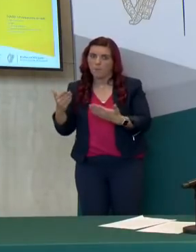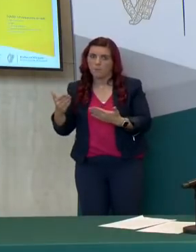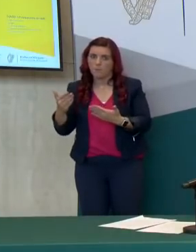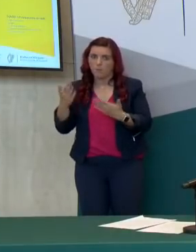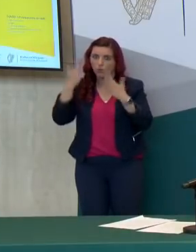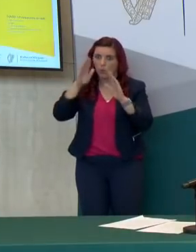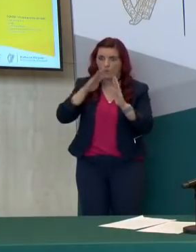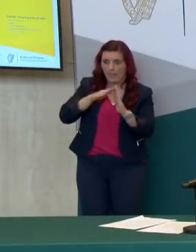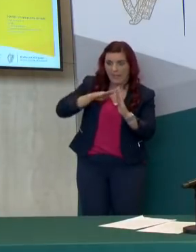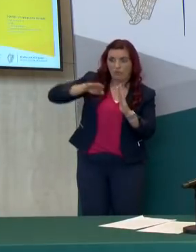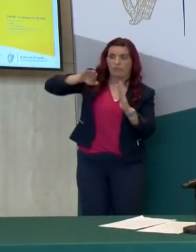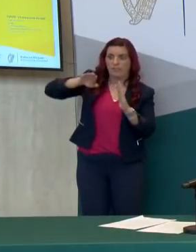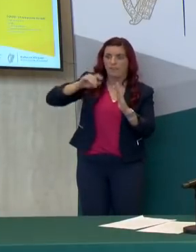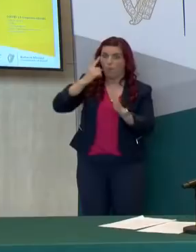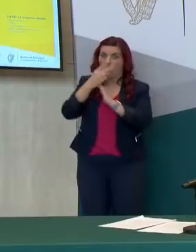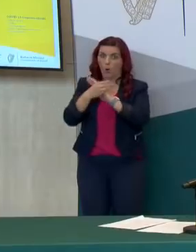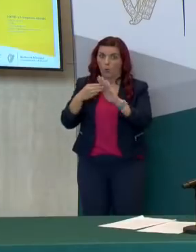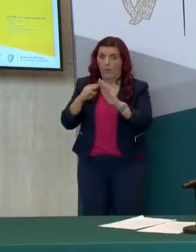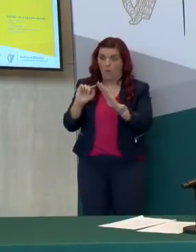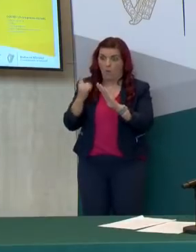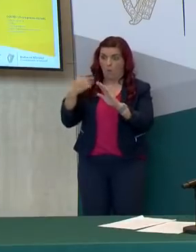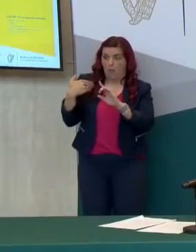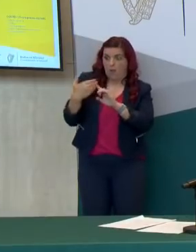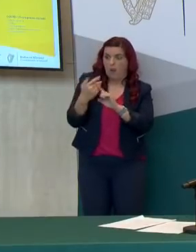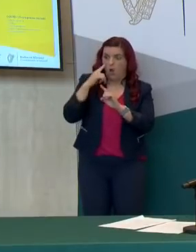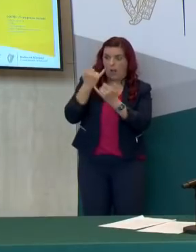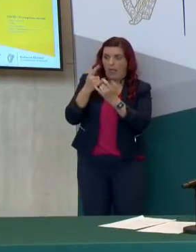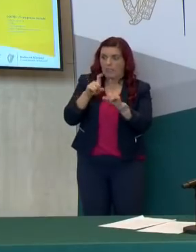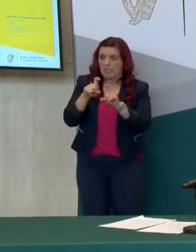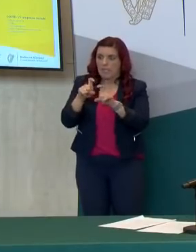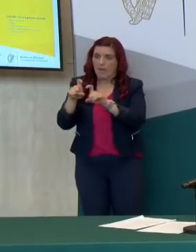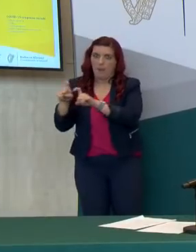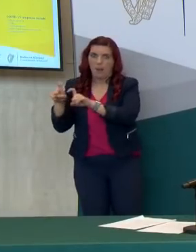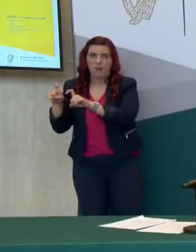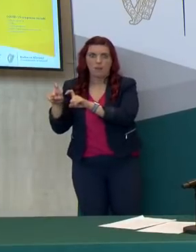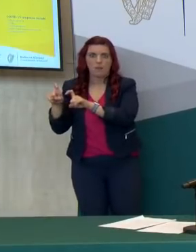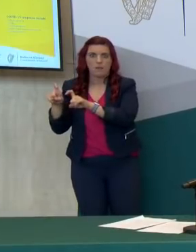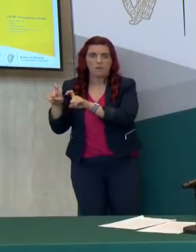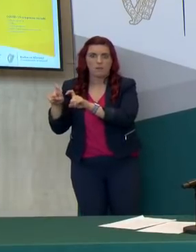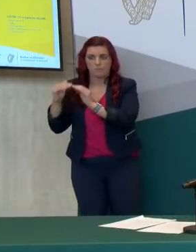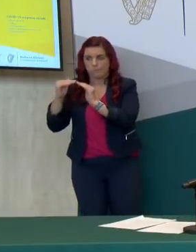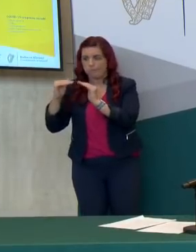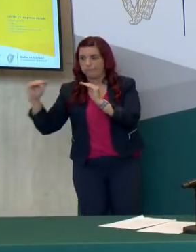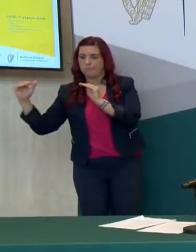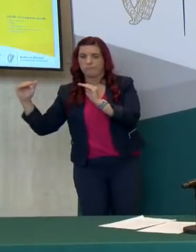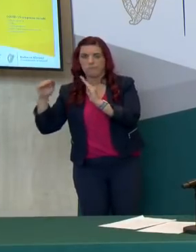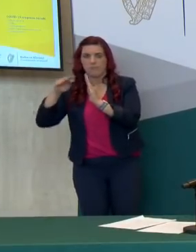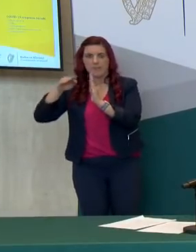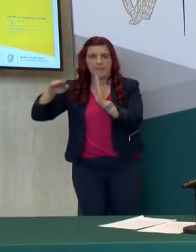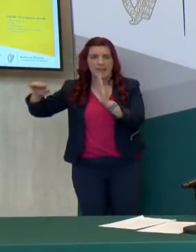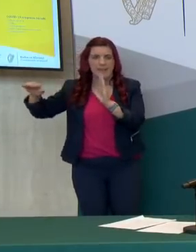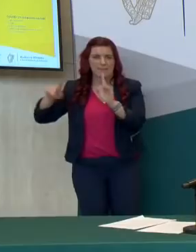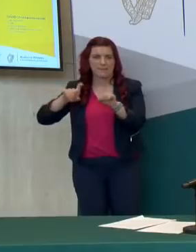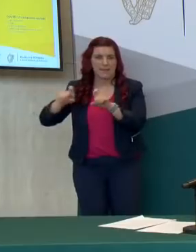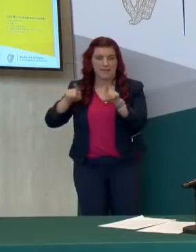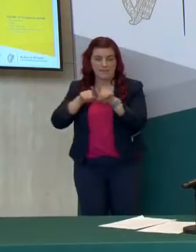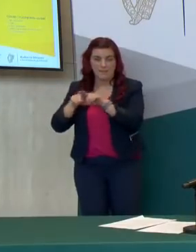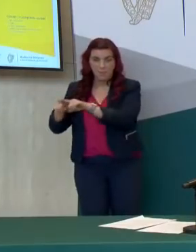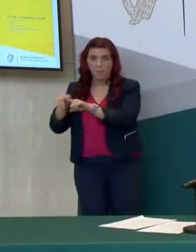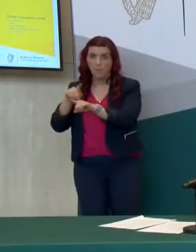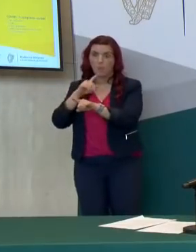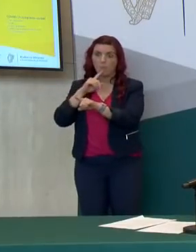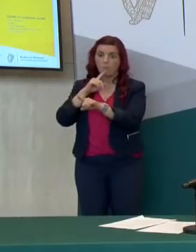1 week only so far, stabilising. And that's, I think Dr. Lynn has put it perfectly. Uncertain